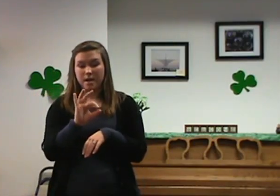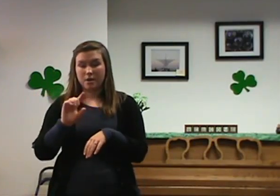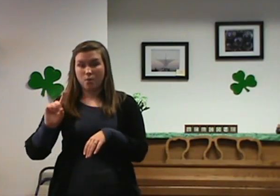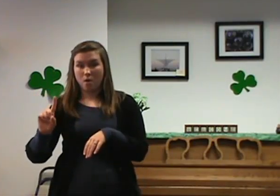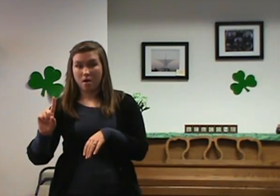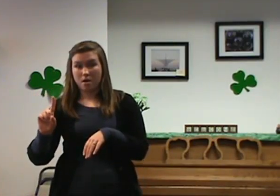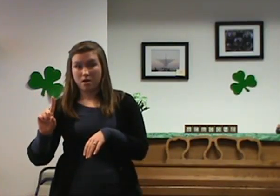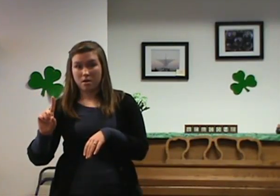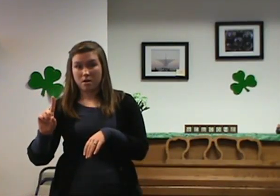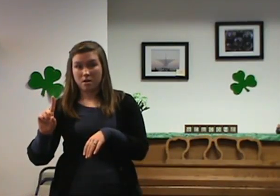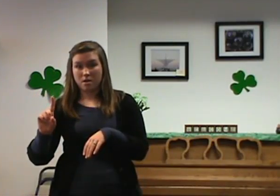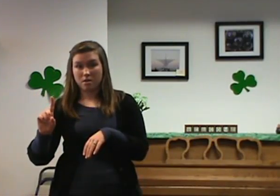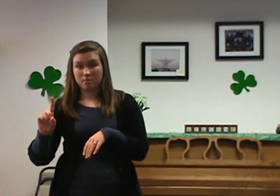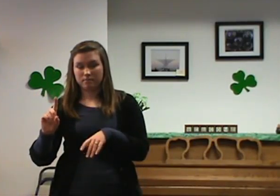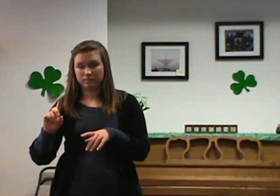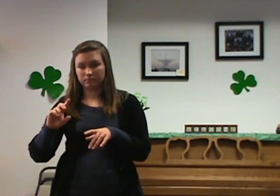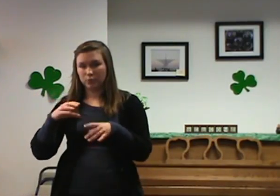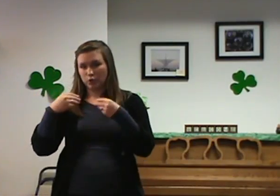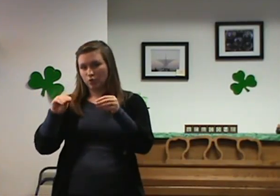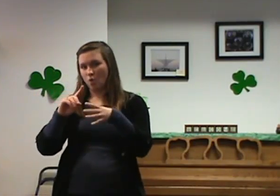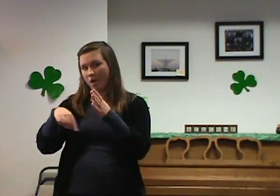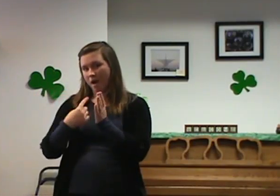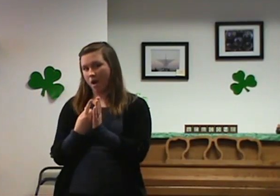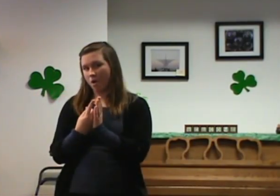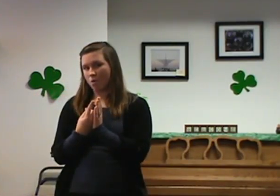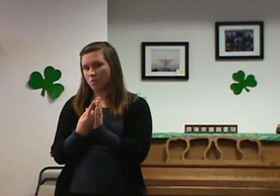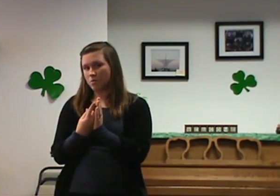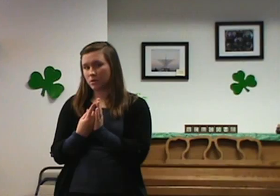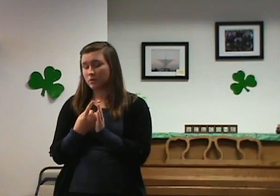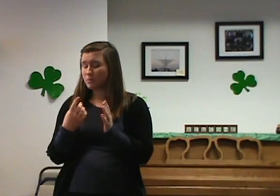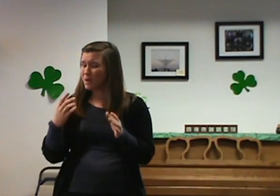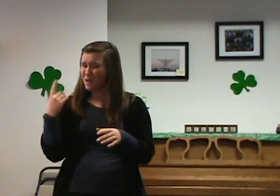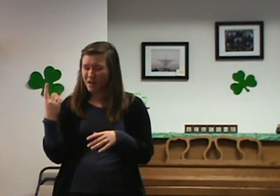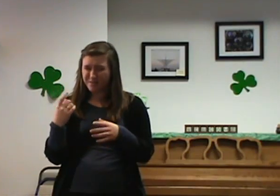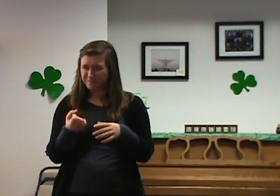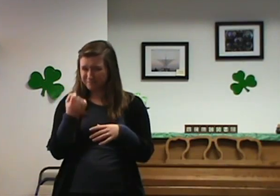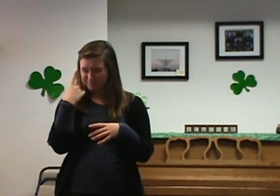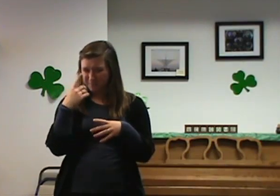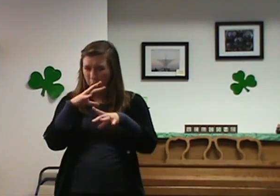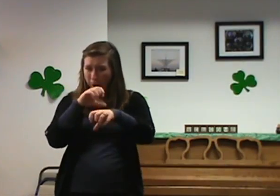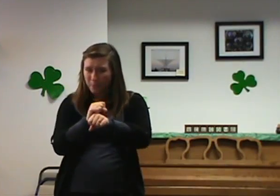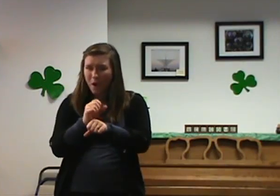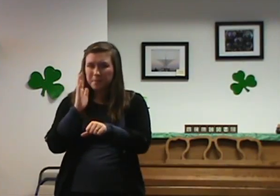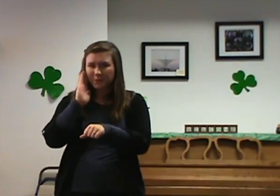days, we're fine with making appointments either for home visits or come to the store and look at things.